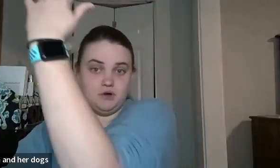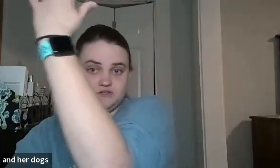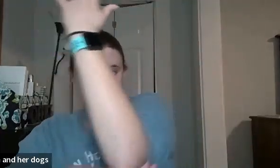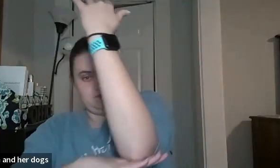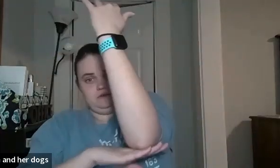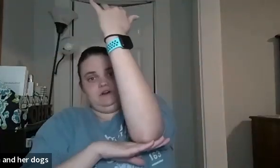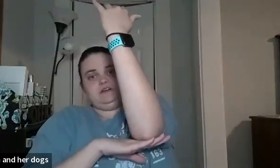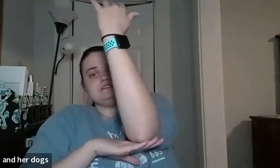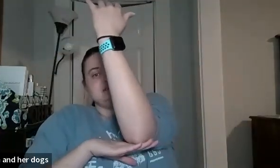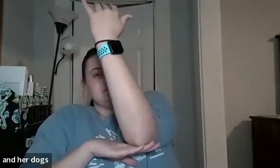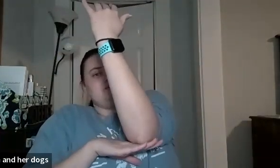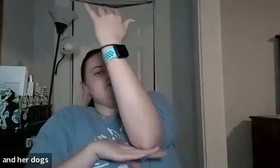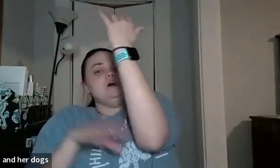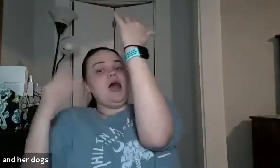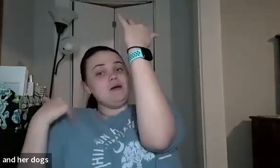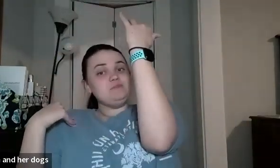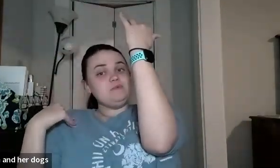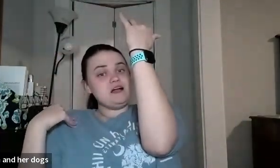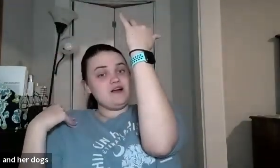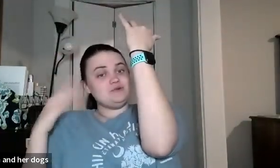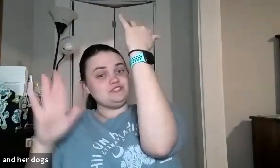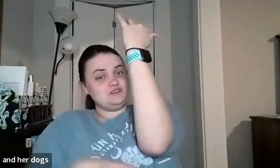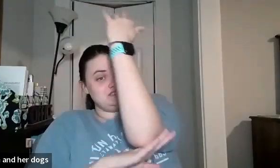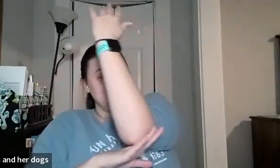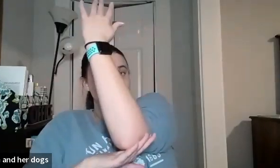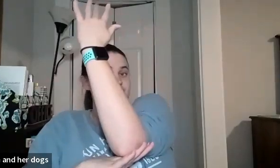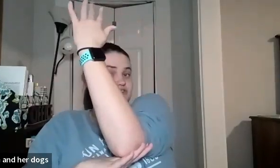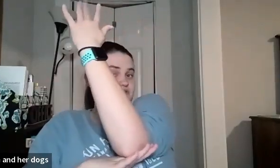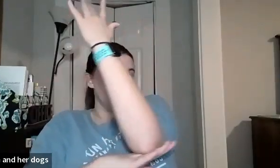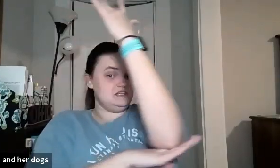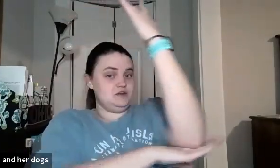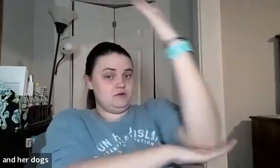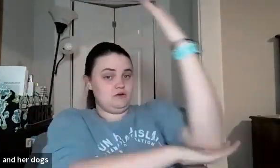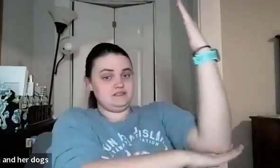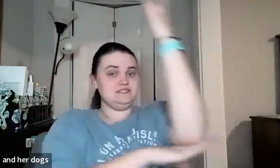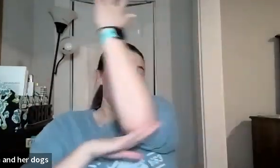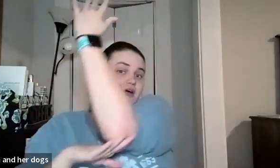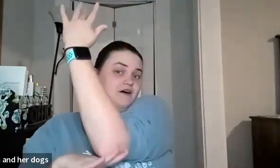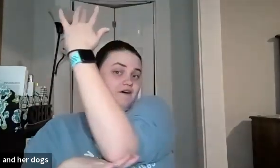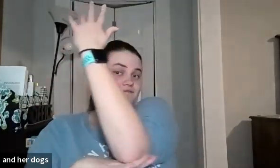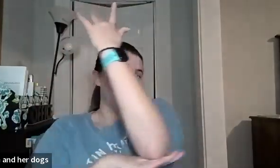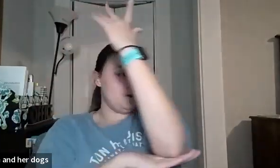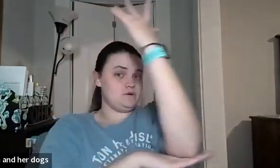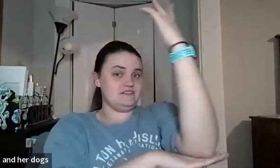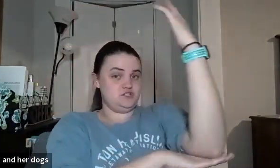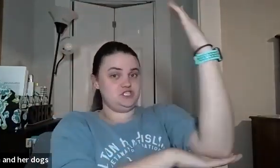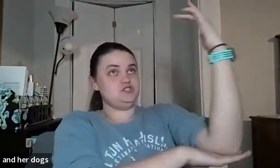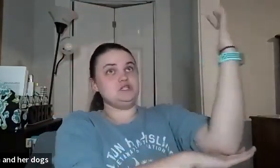motion for, well, y'all can't see. I'm gonna pull back awkward so you can see it, but you do this and you go across. Forest, like there's just